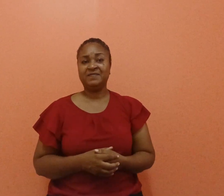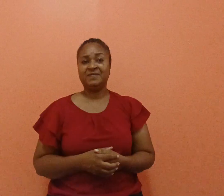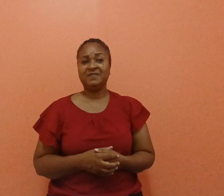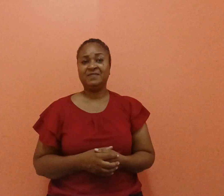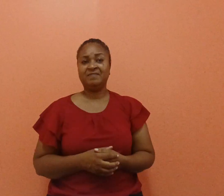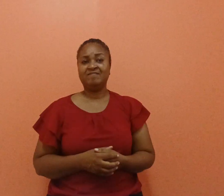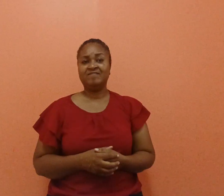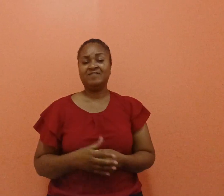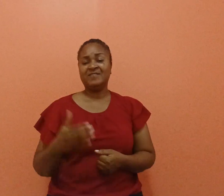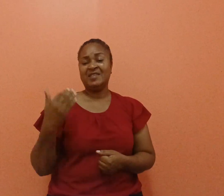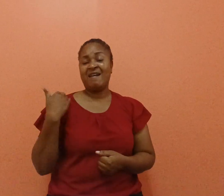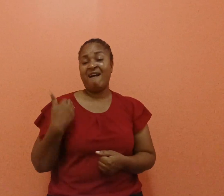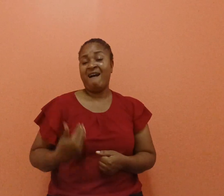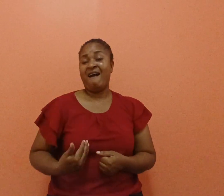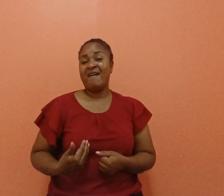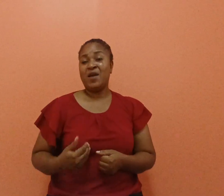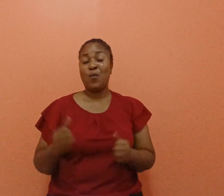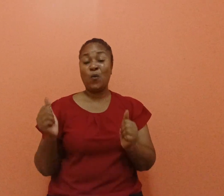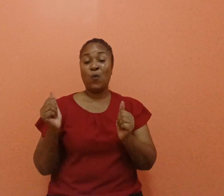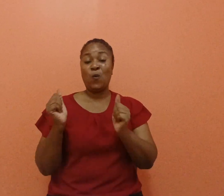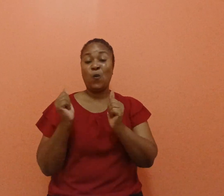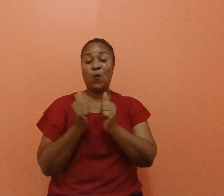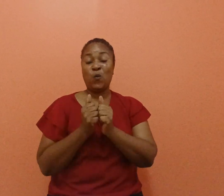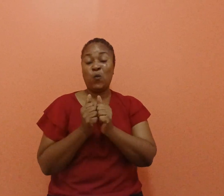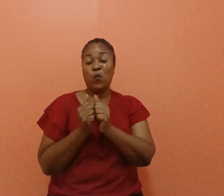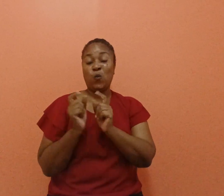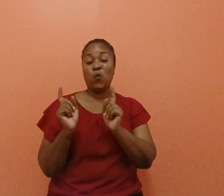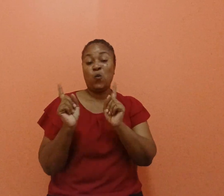I am with you always.